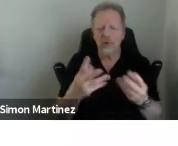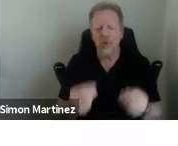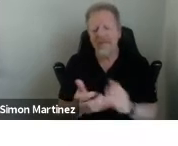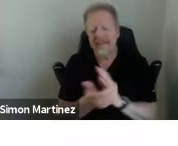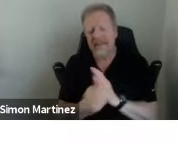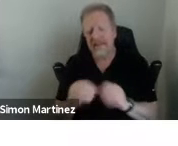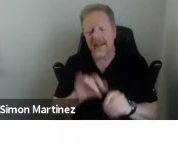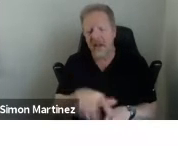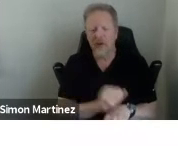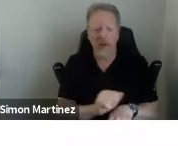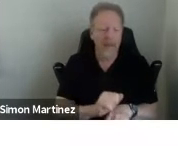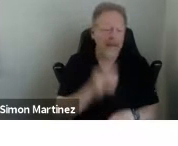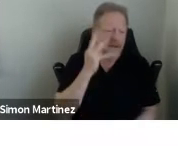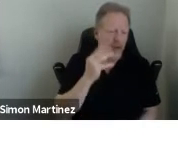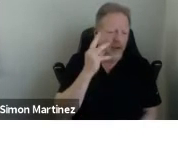experience.